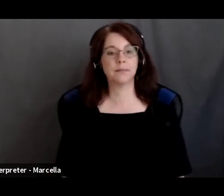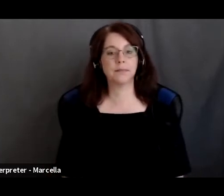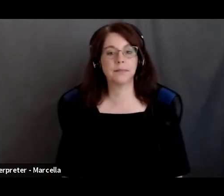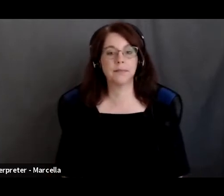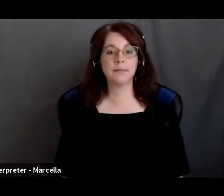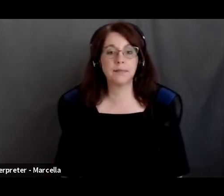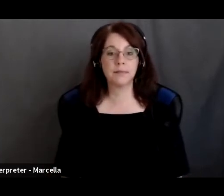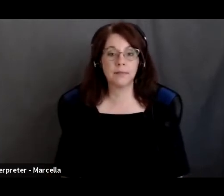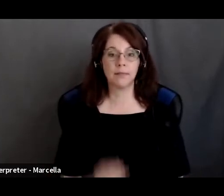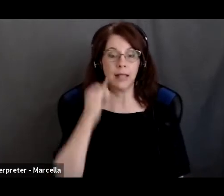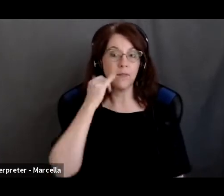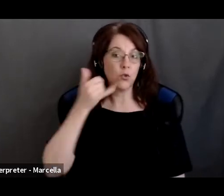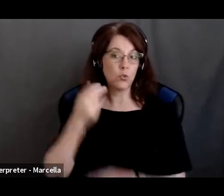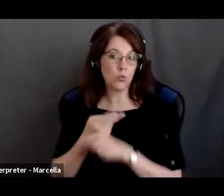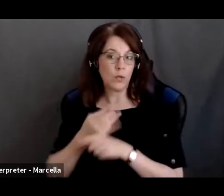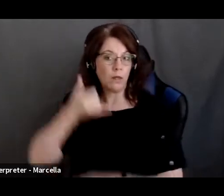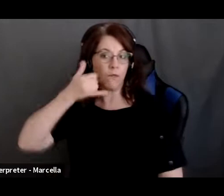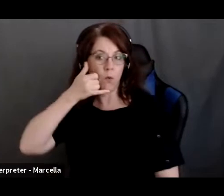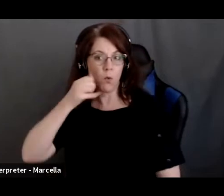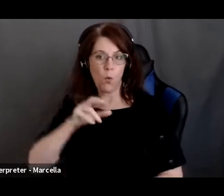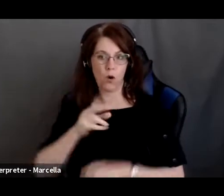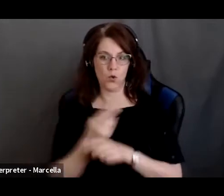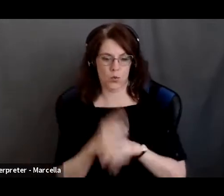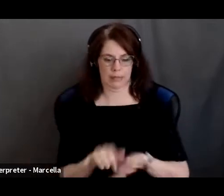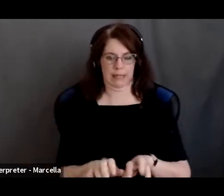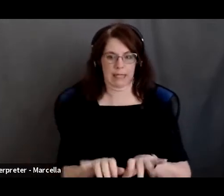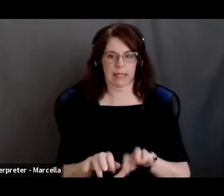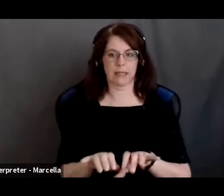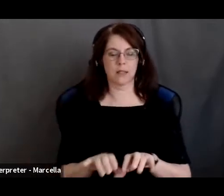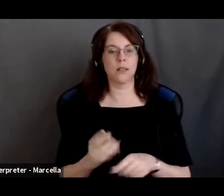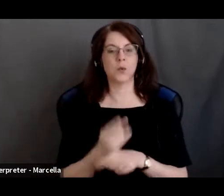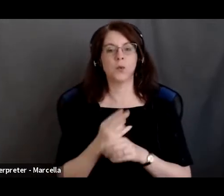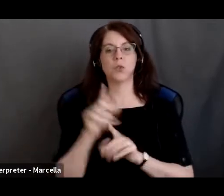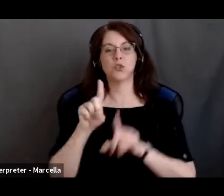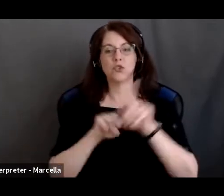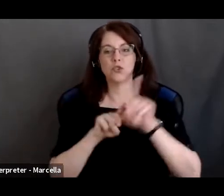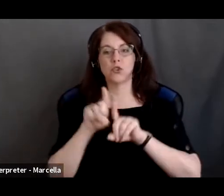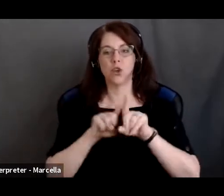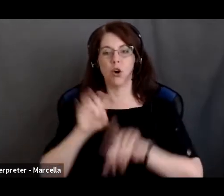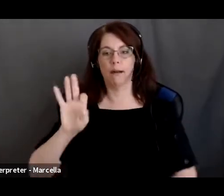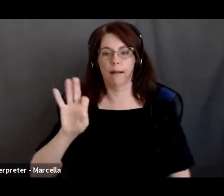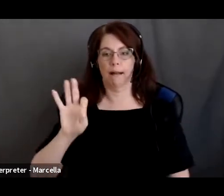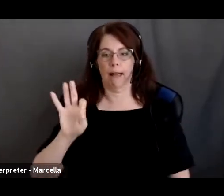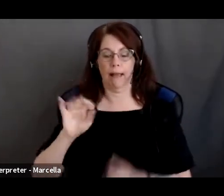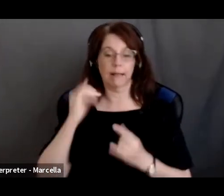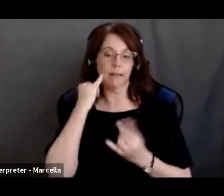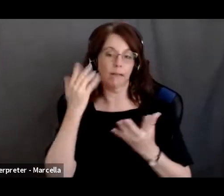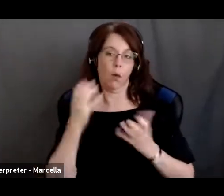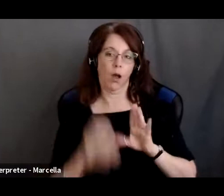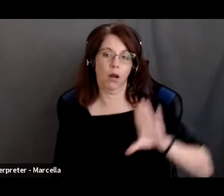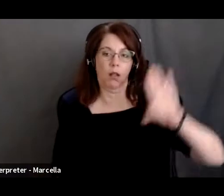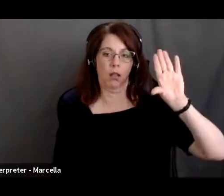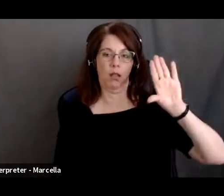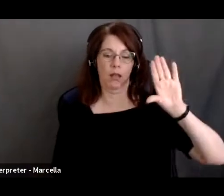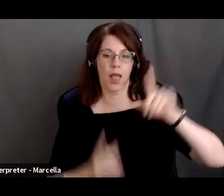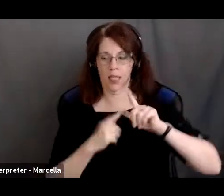For those of you on the phone today or using keystrokes, we ask that you press *9 on your keypad to raise your hand. We will then